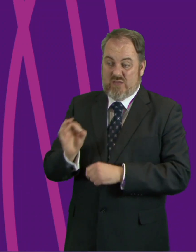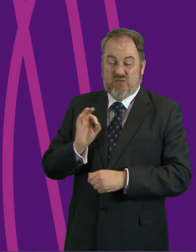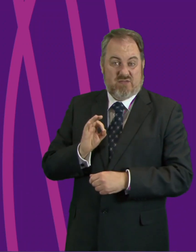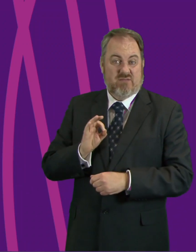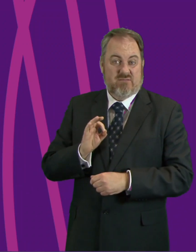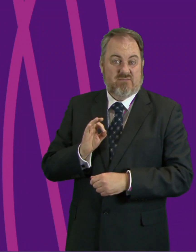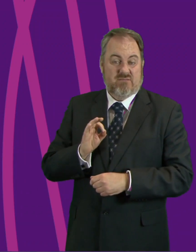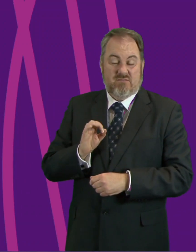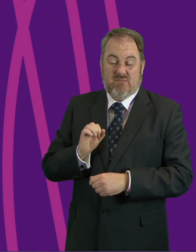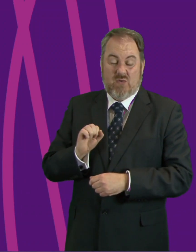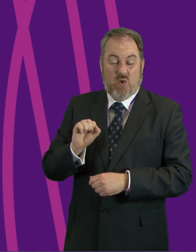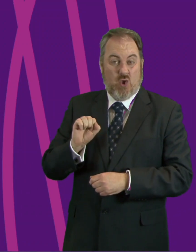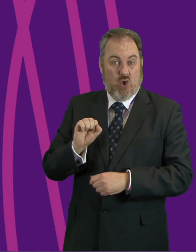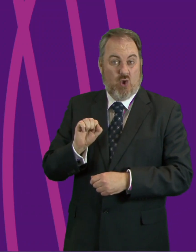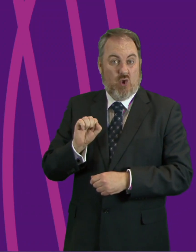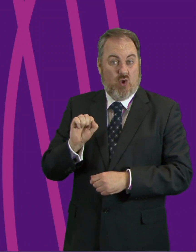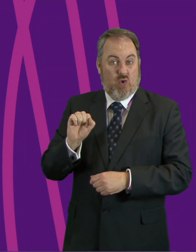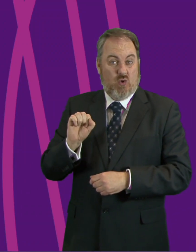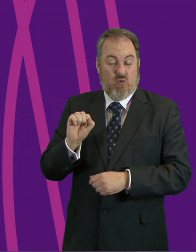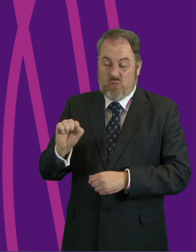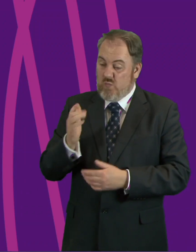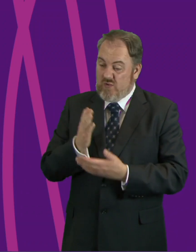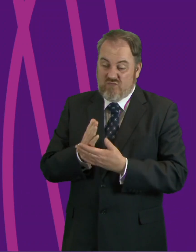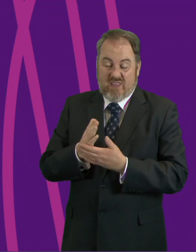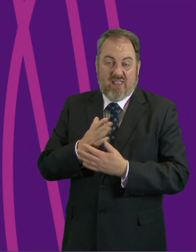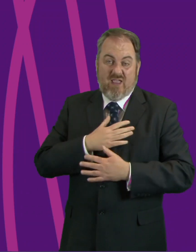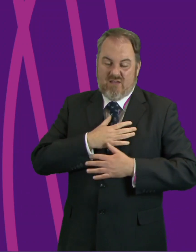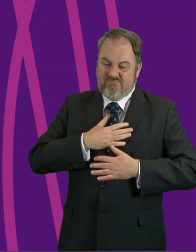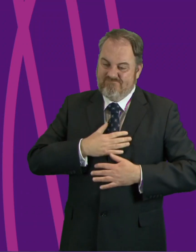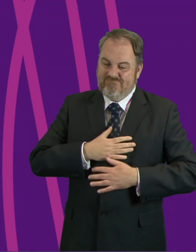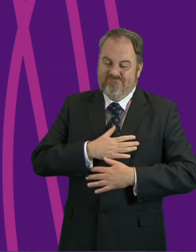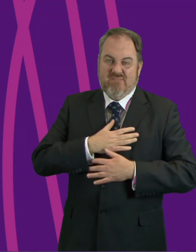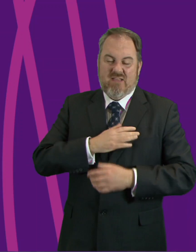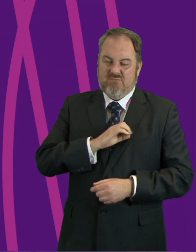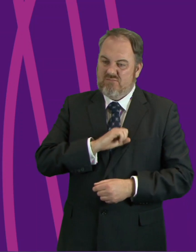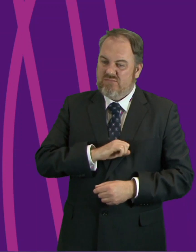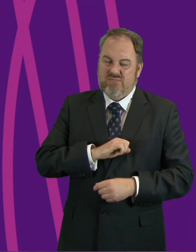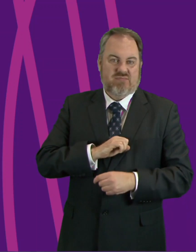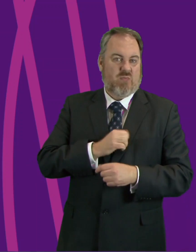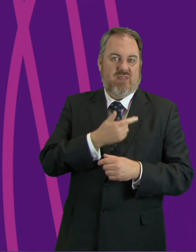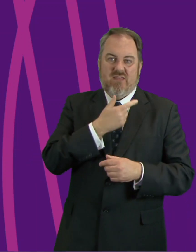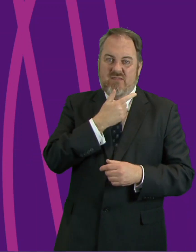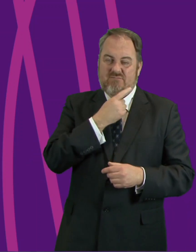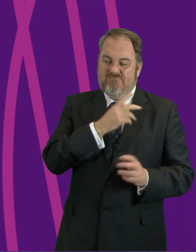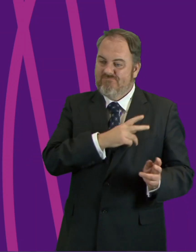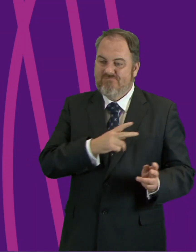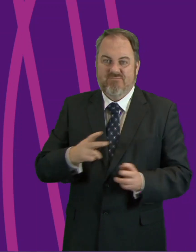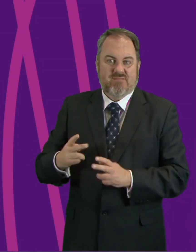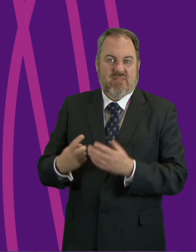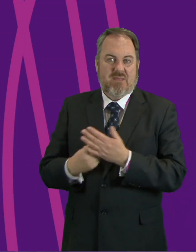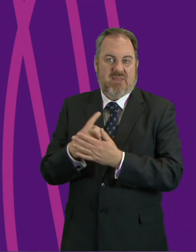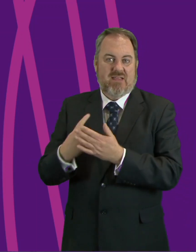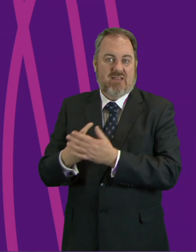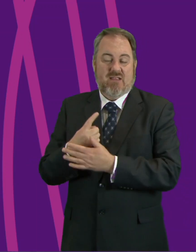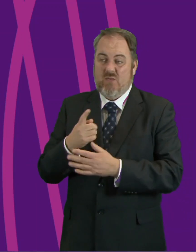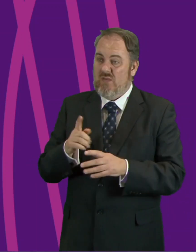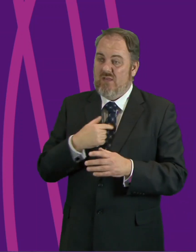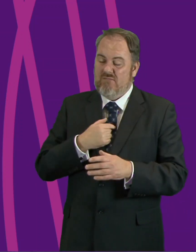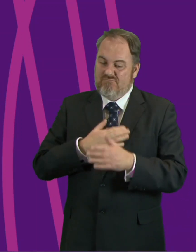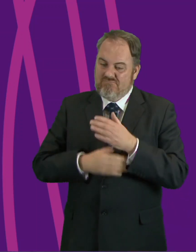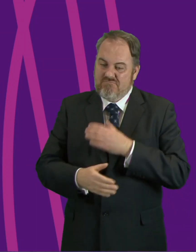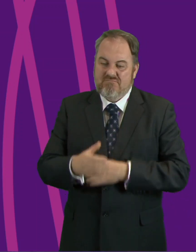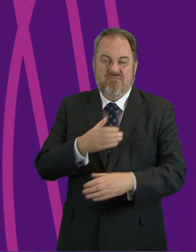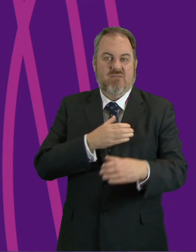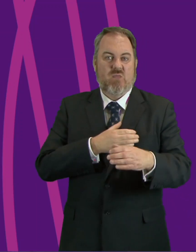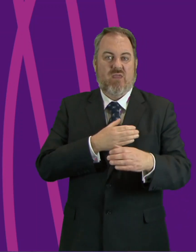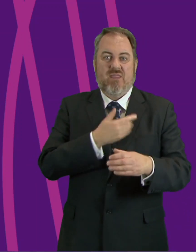deeply concerned and moved by what's happening in our care homes, and that is particularly the case for people like him who have relatives in care homes, but I don't think